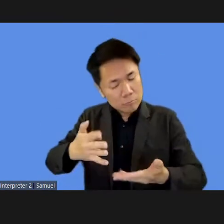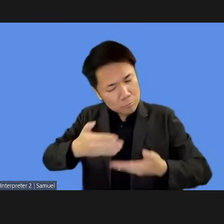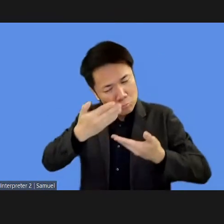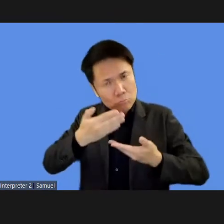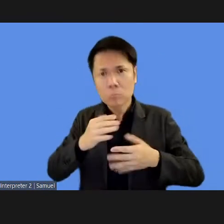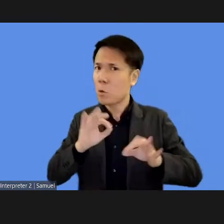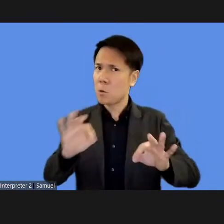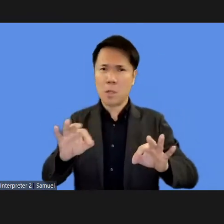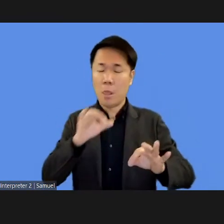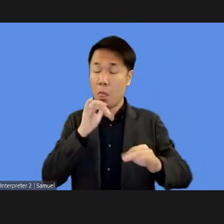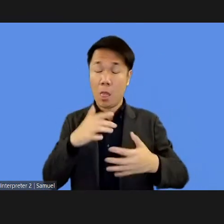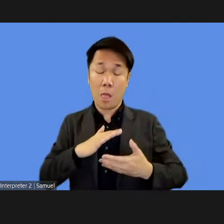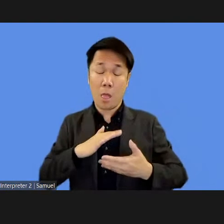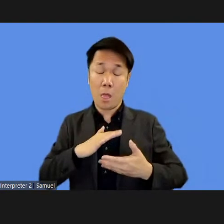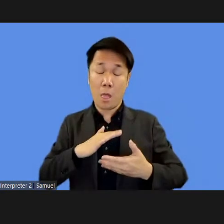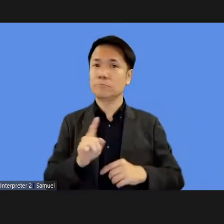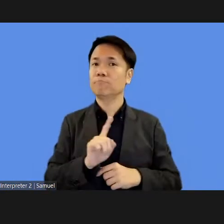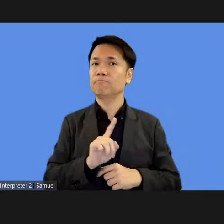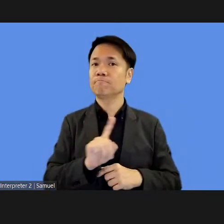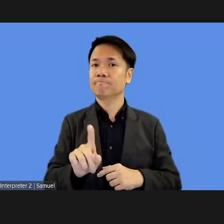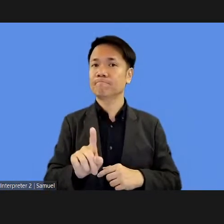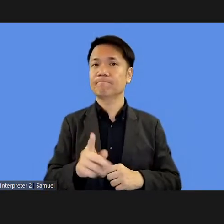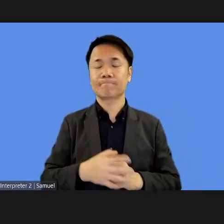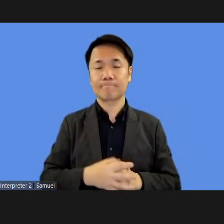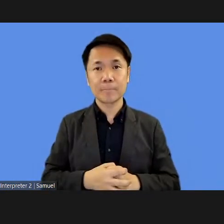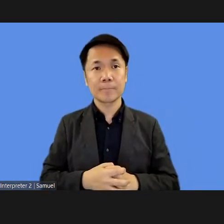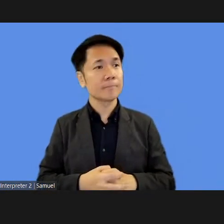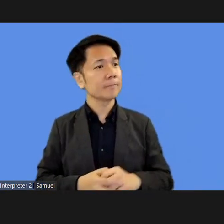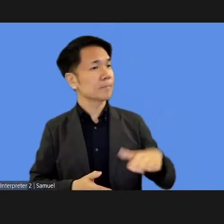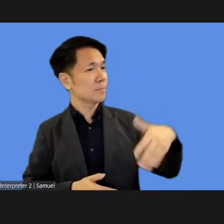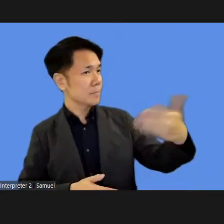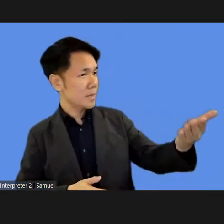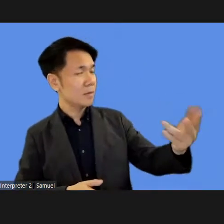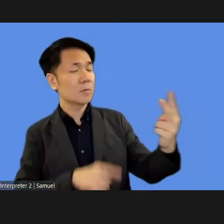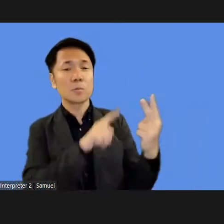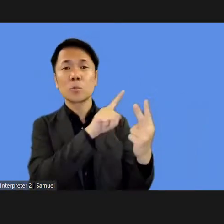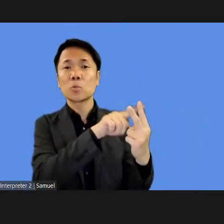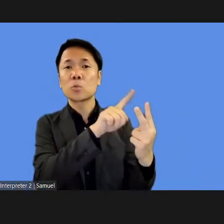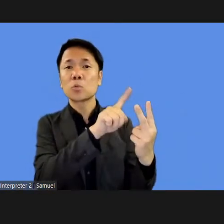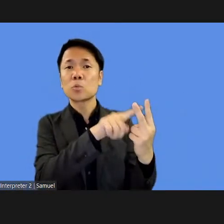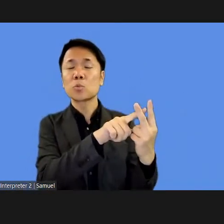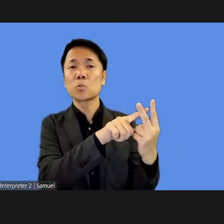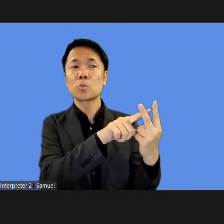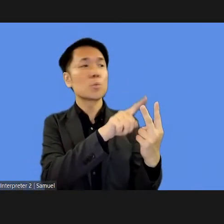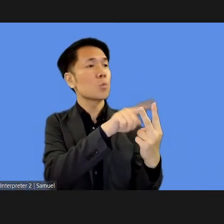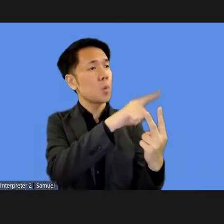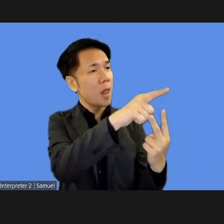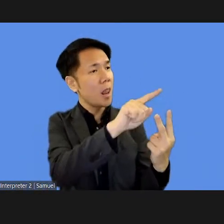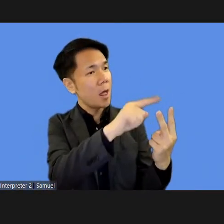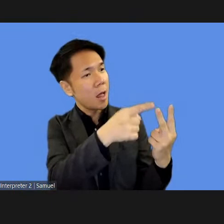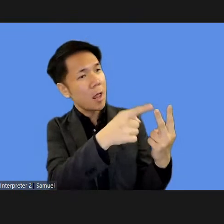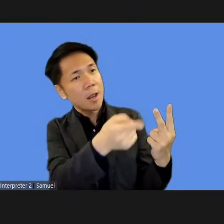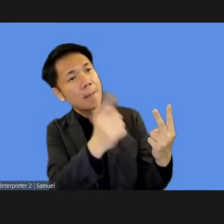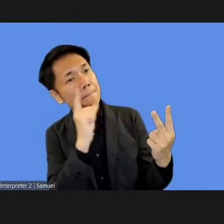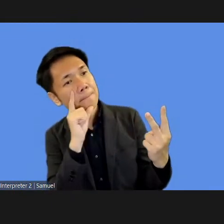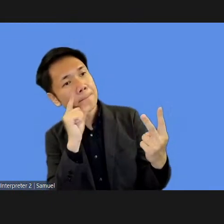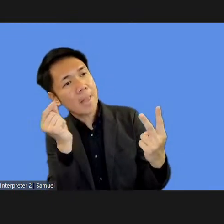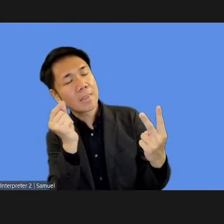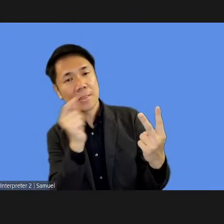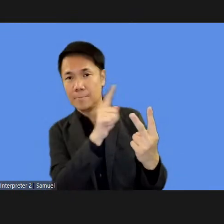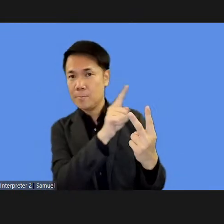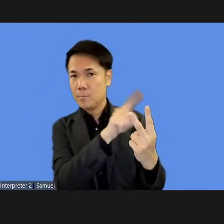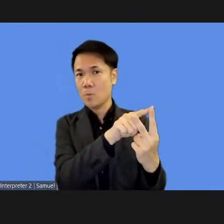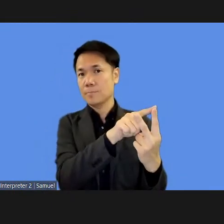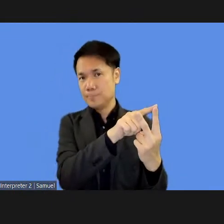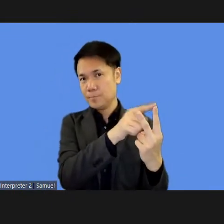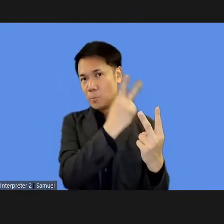Thank you very much. We have the two last speakers to my left over there, and then the gentleman right over there.